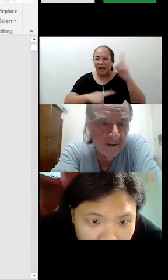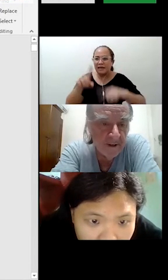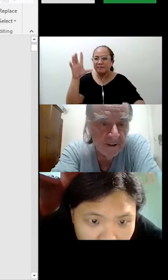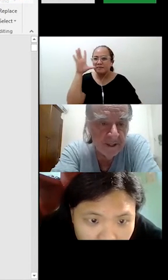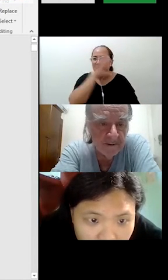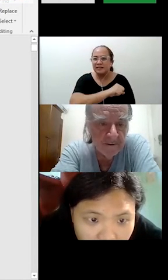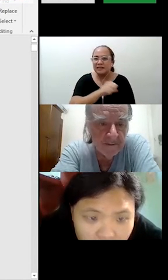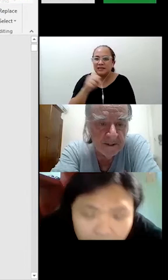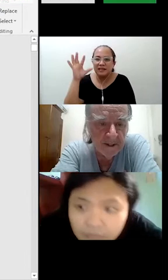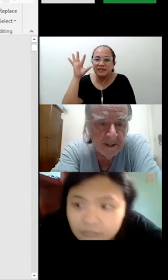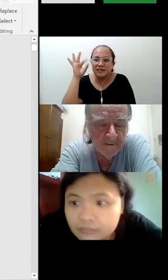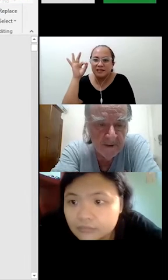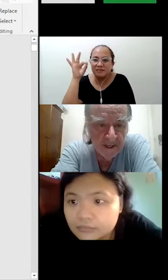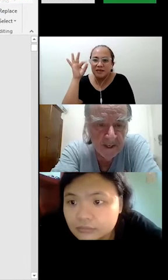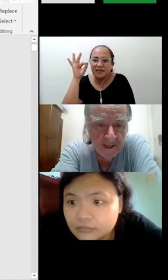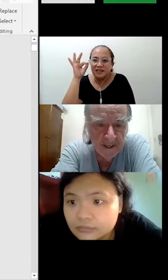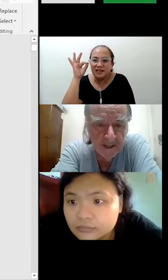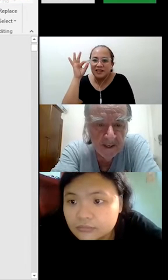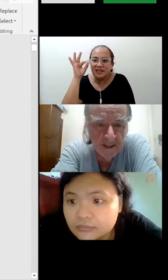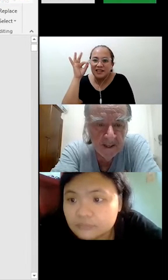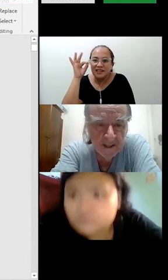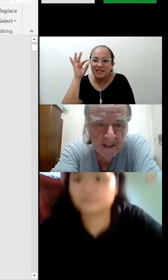have. Jasmine's group doesn't have.